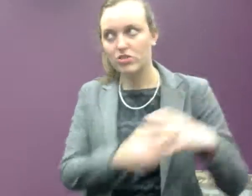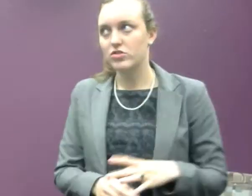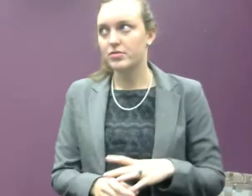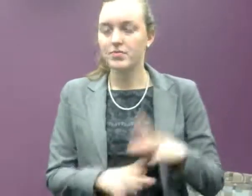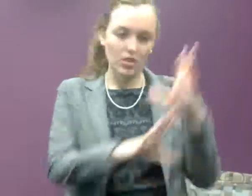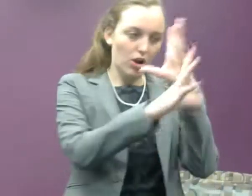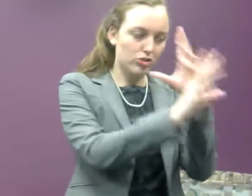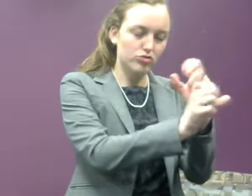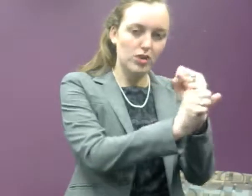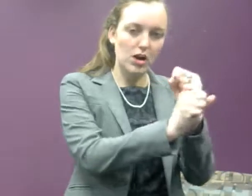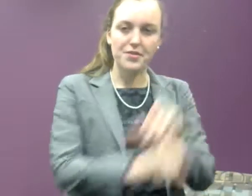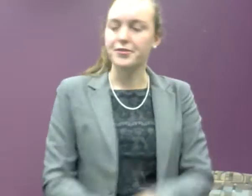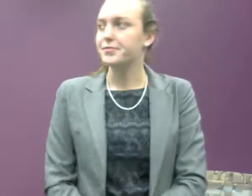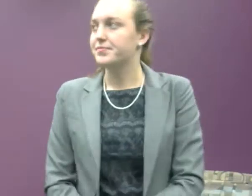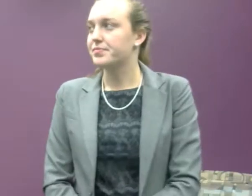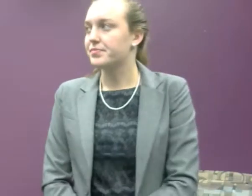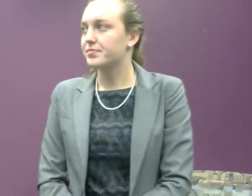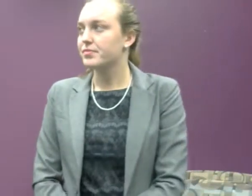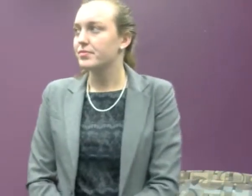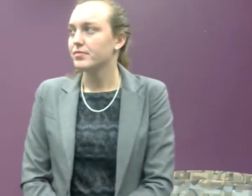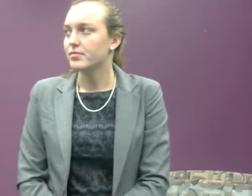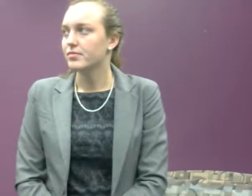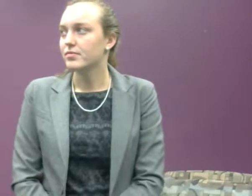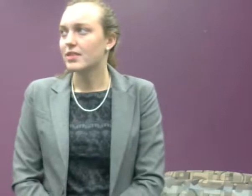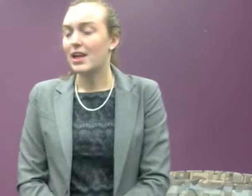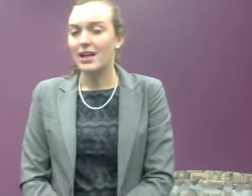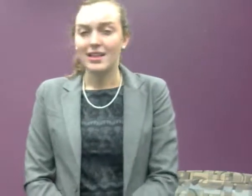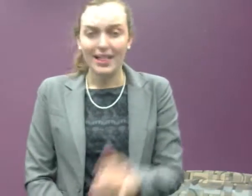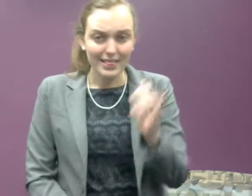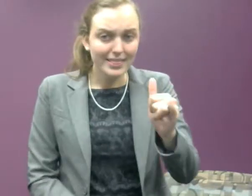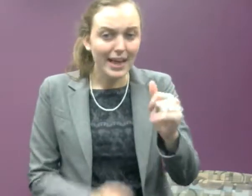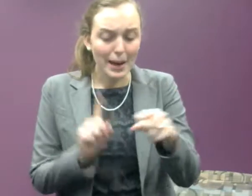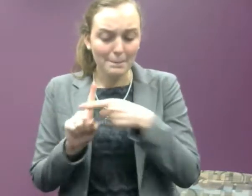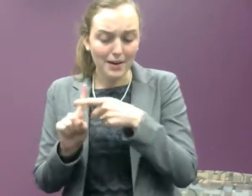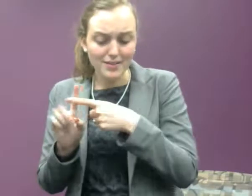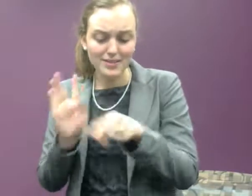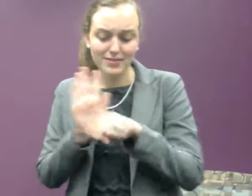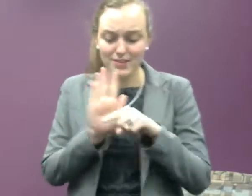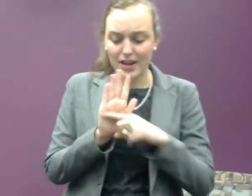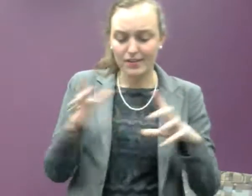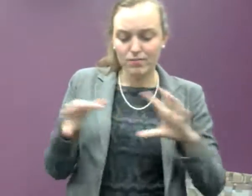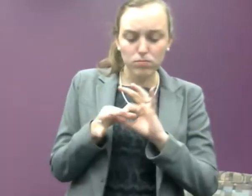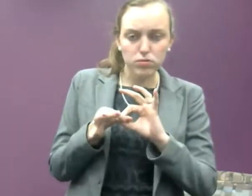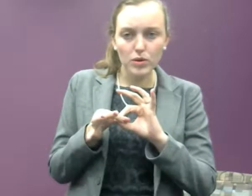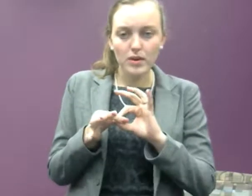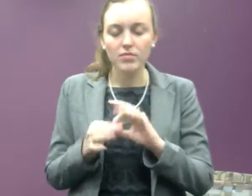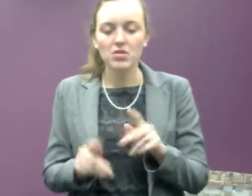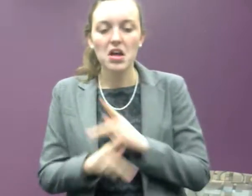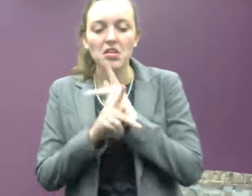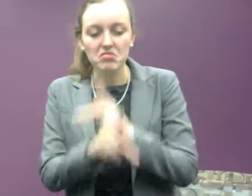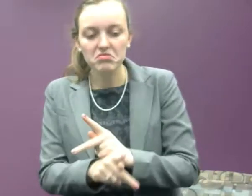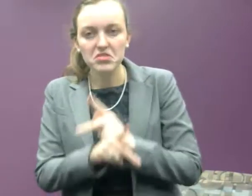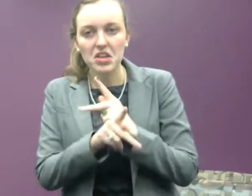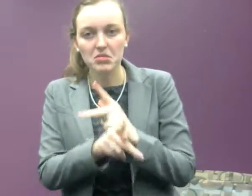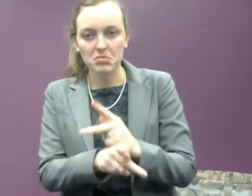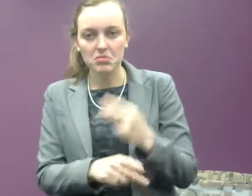this attraction, or static charge between positive and negative, holds water molecules together. Now, we don't usually think of